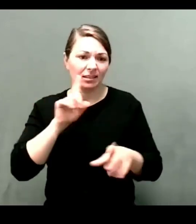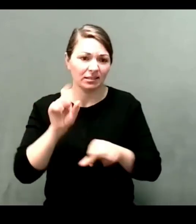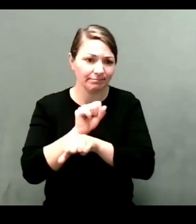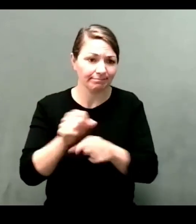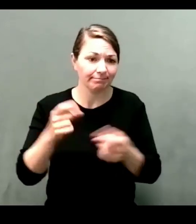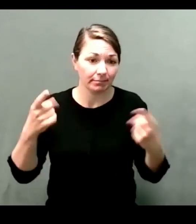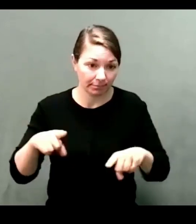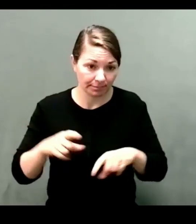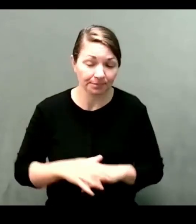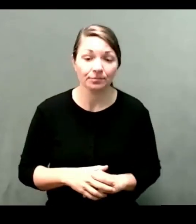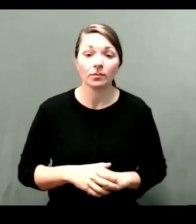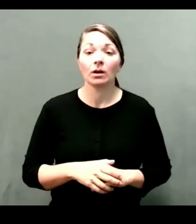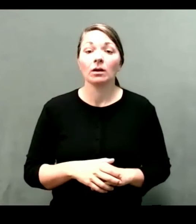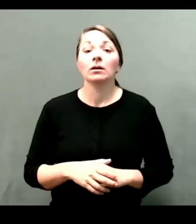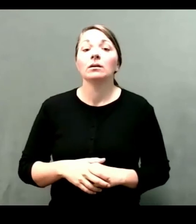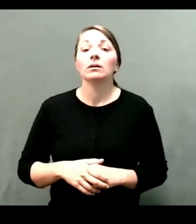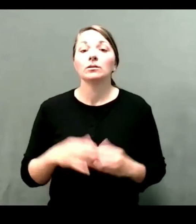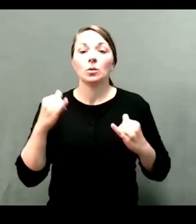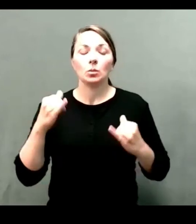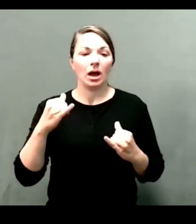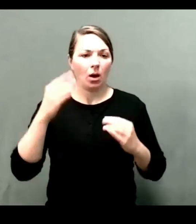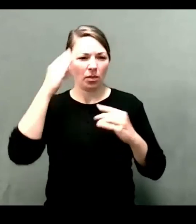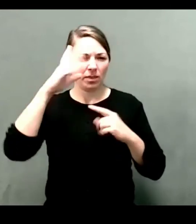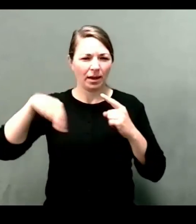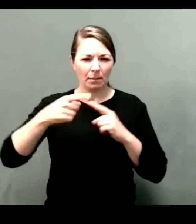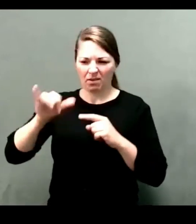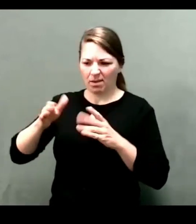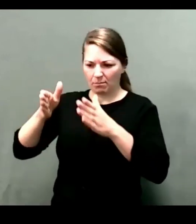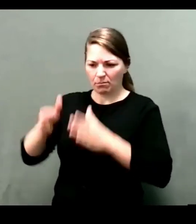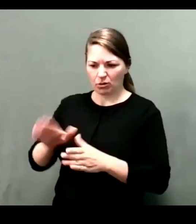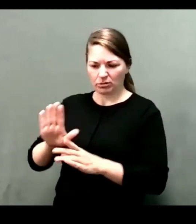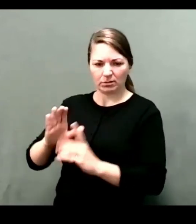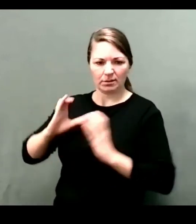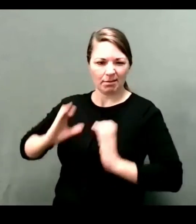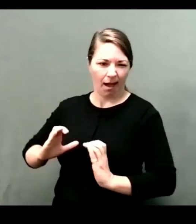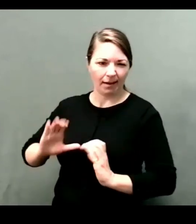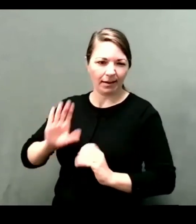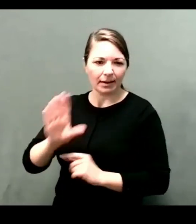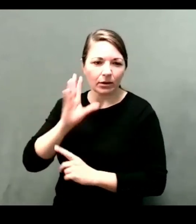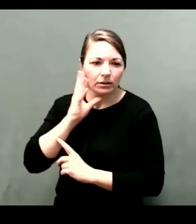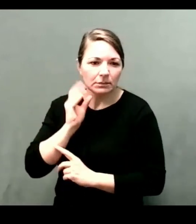we're going to ask you to think about the client and think about what they experienced.